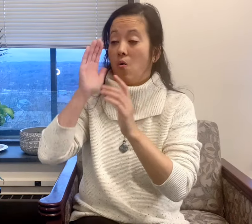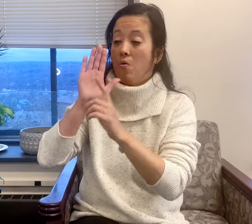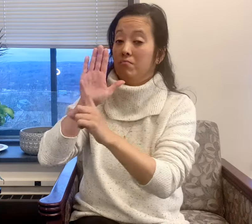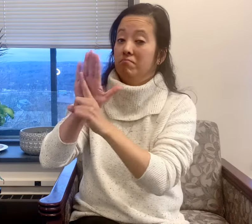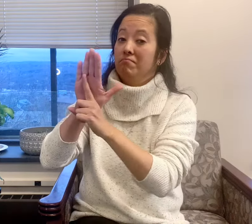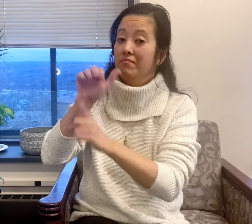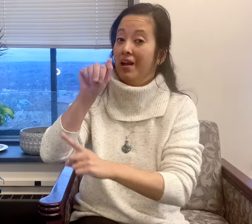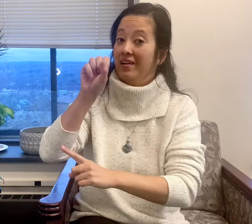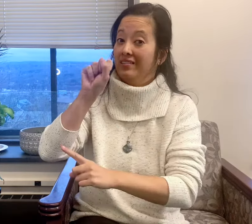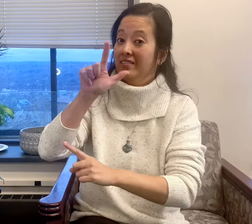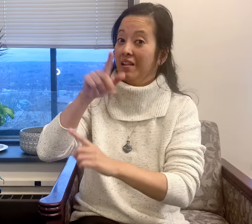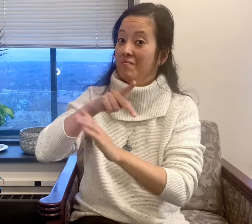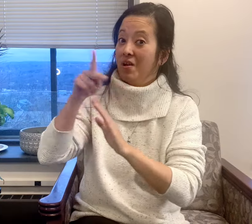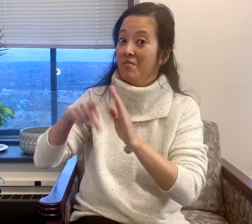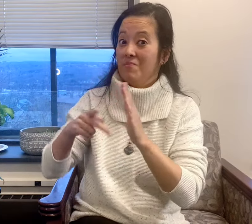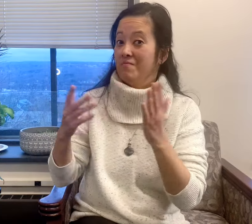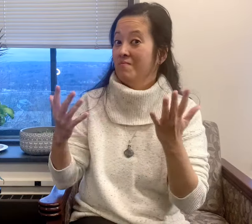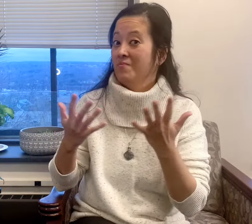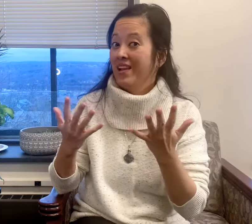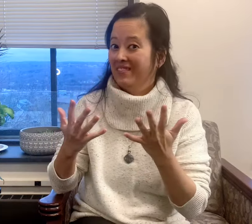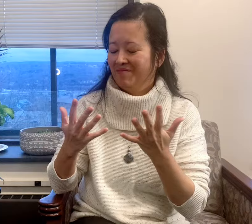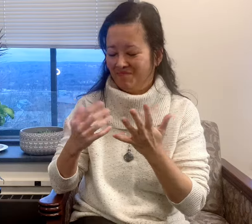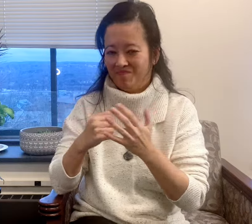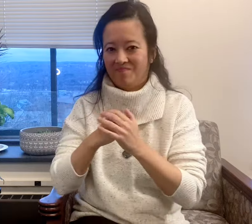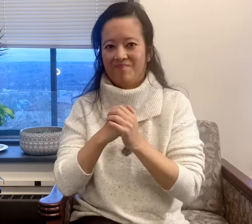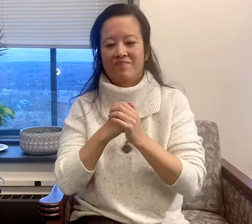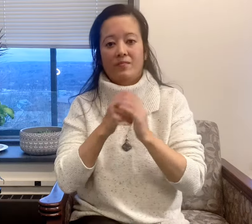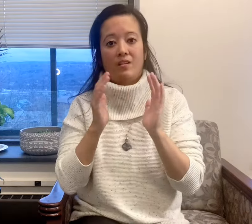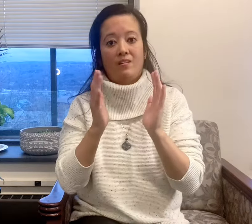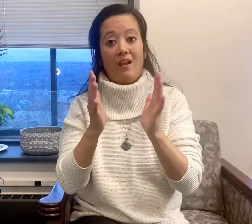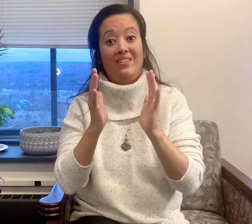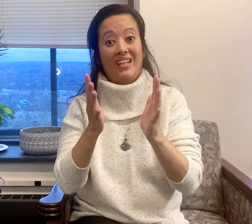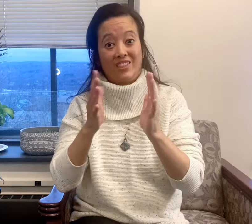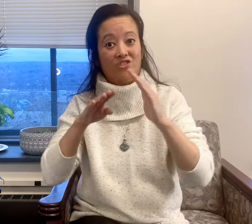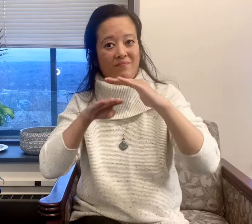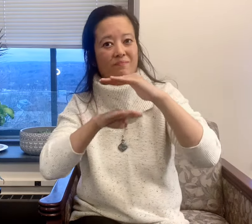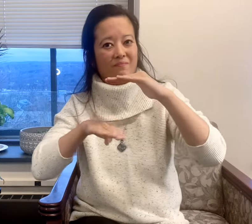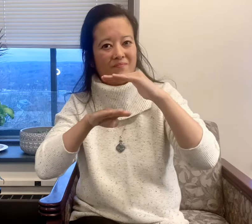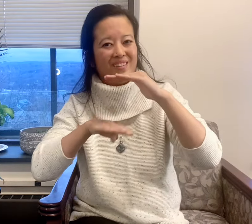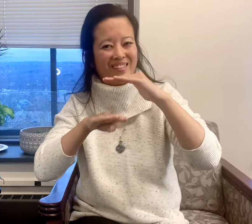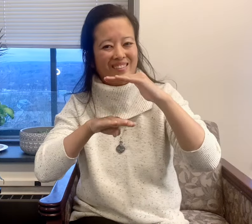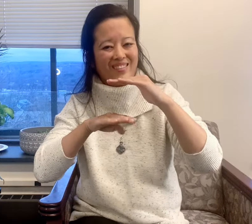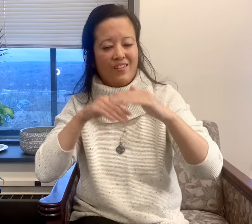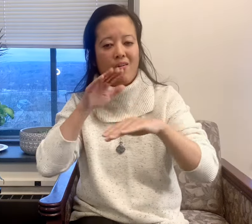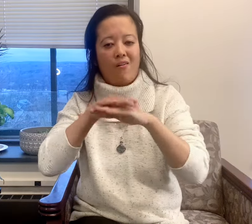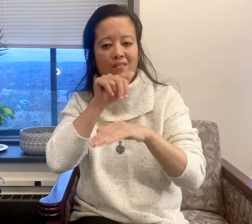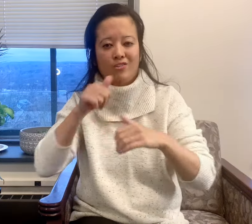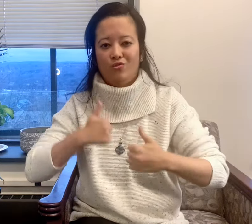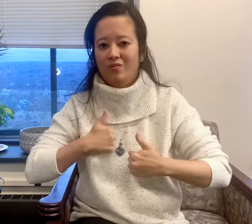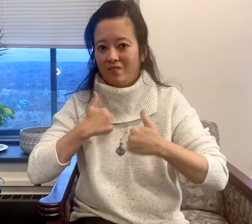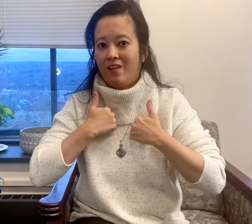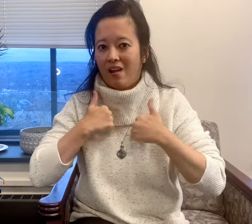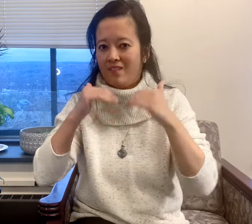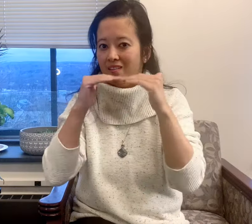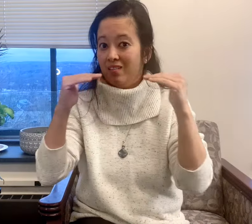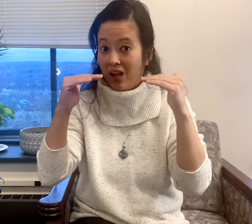I know that the ASL program is going to be about basic conversational